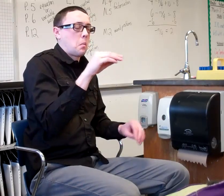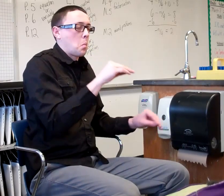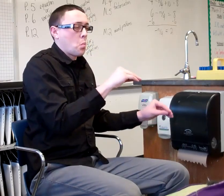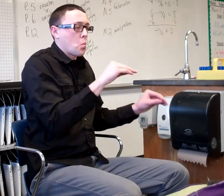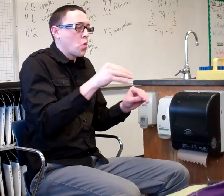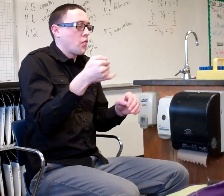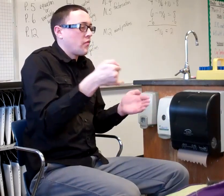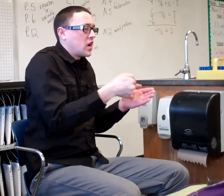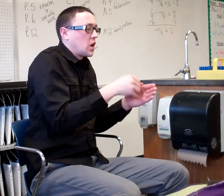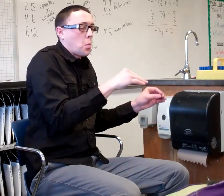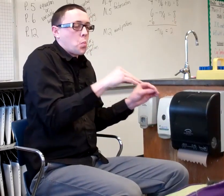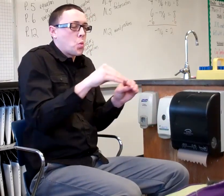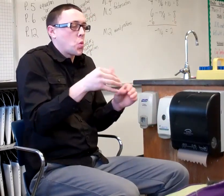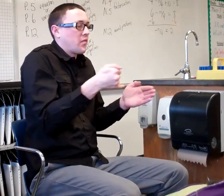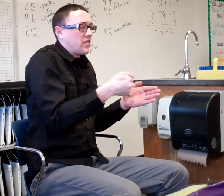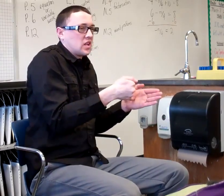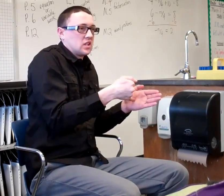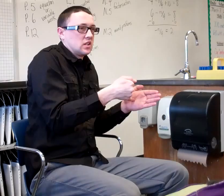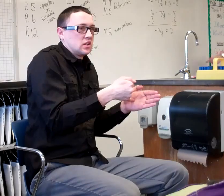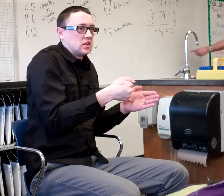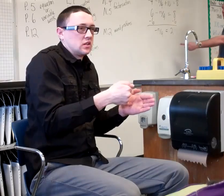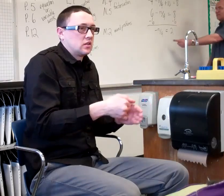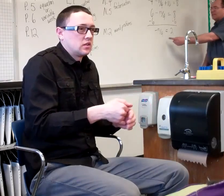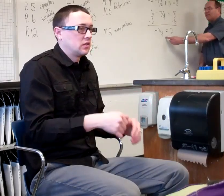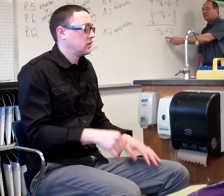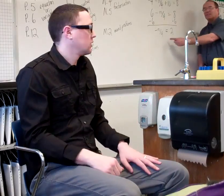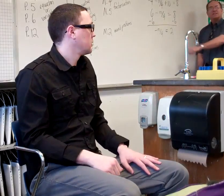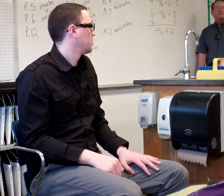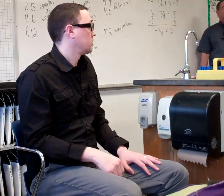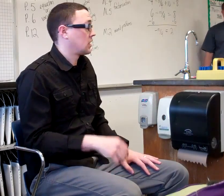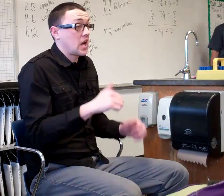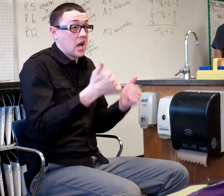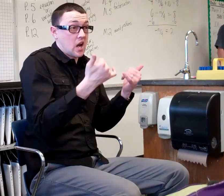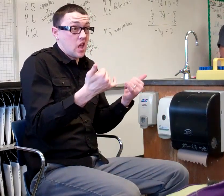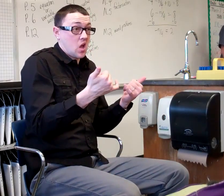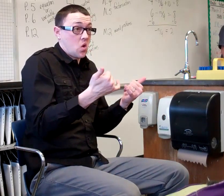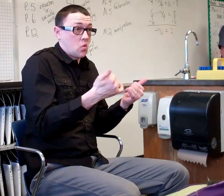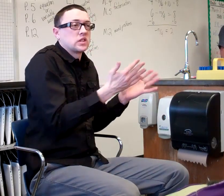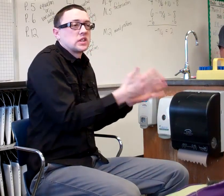Okay, we moved it. Now, what do we have left?